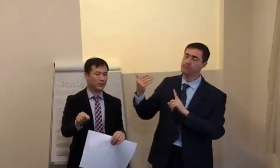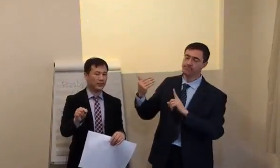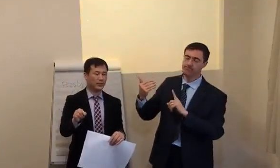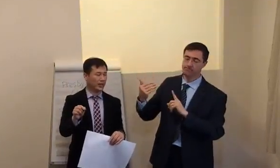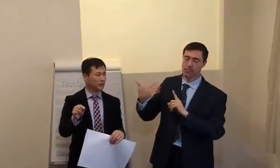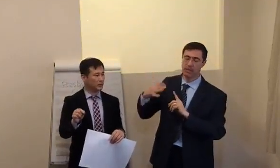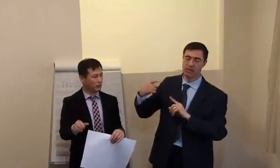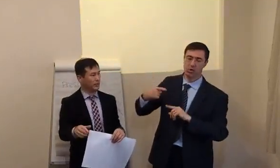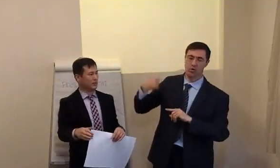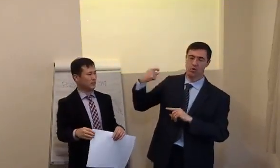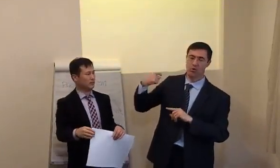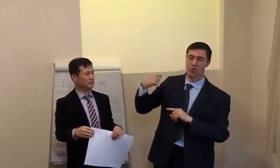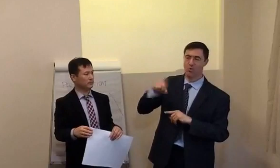in South Korea.